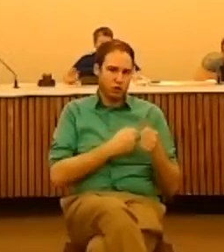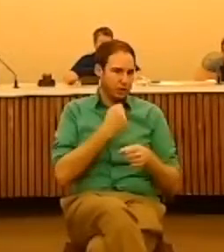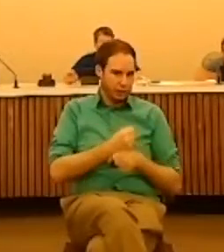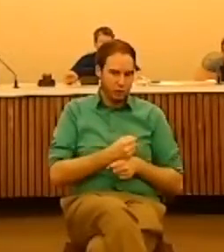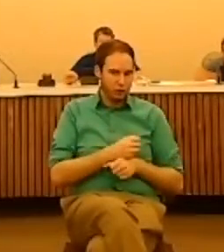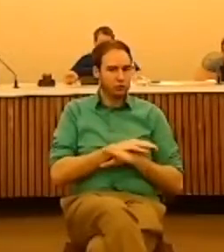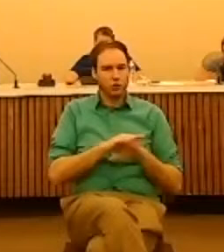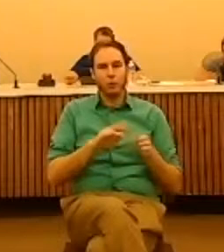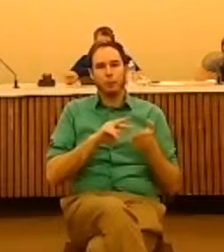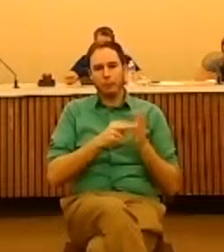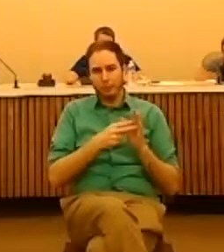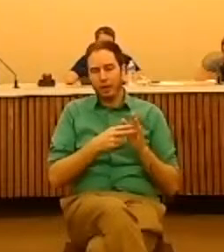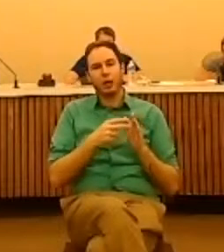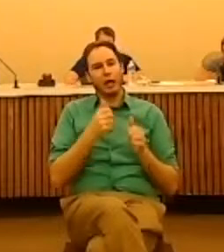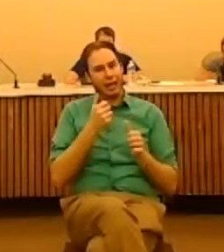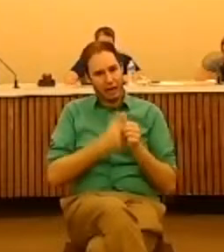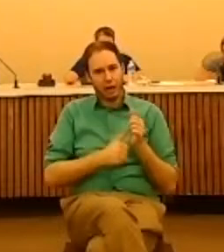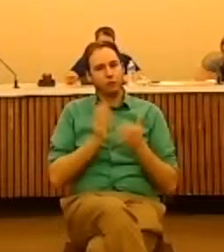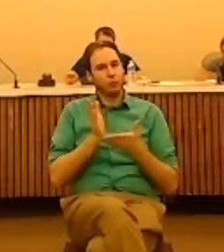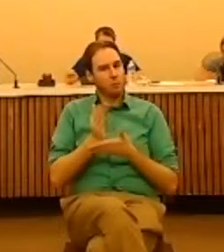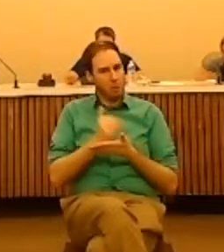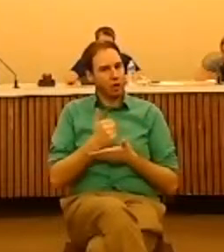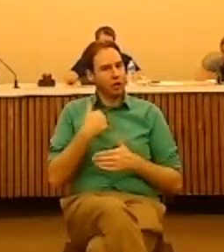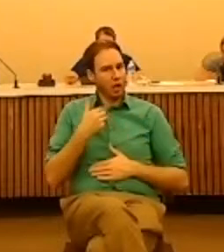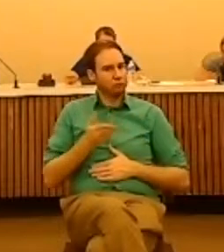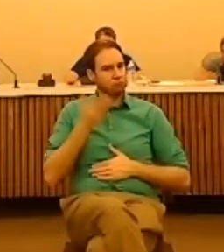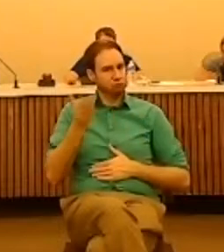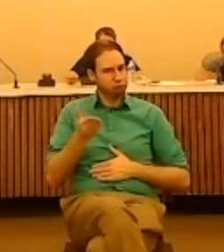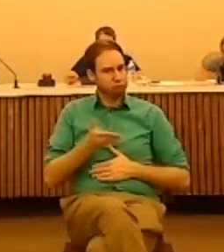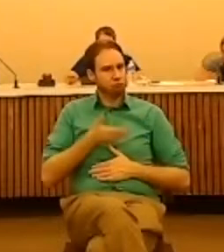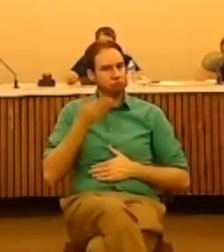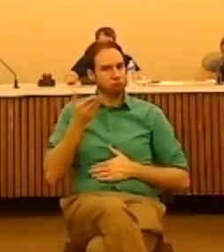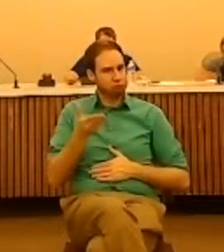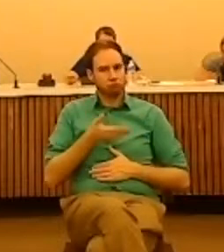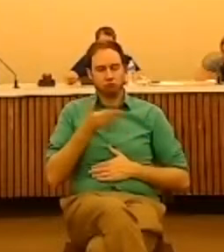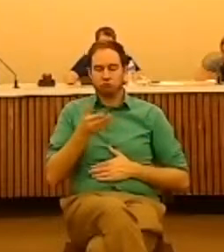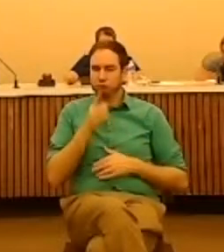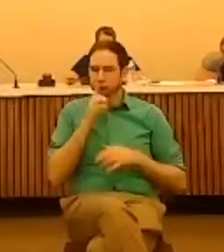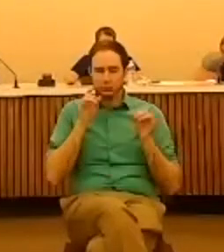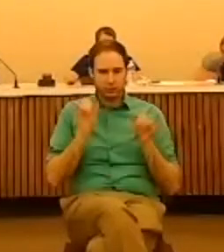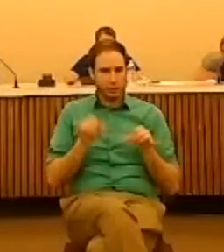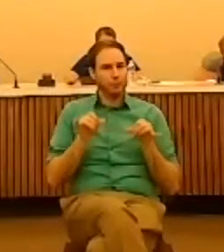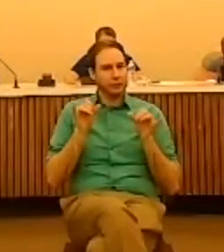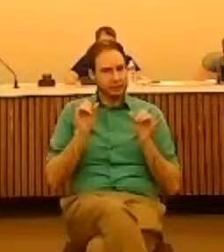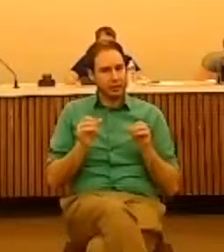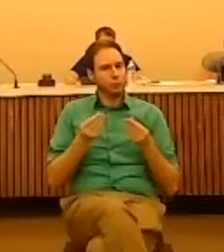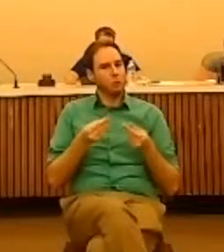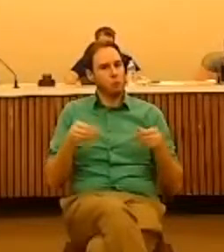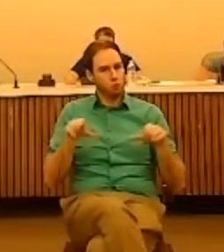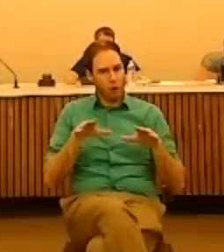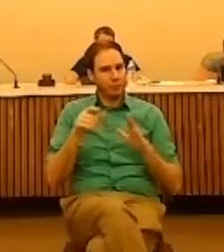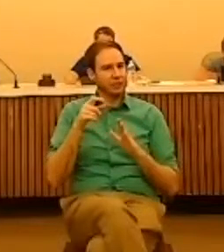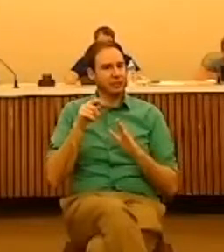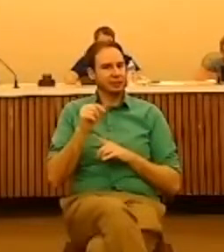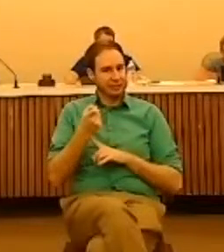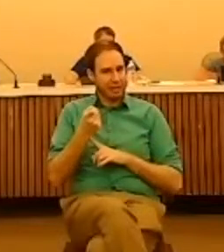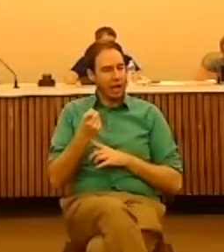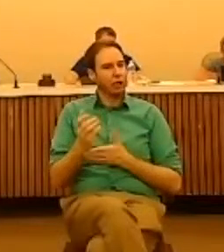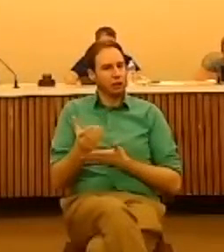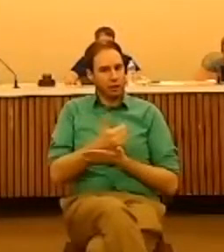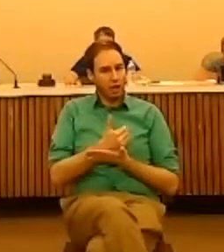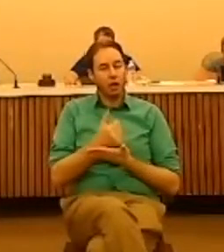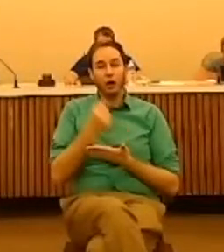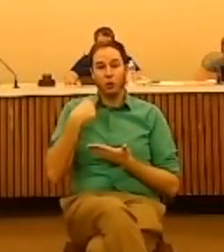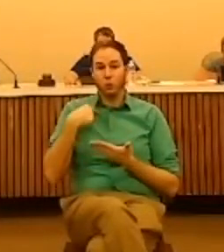So every single budget that I've put forth has had the exact same amount of property tax collection. Because there's